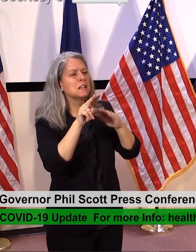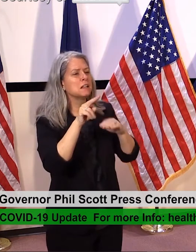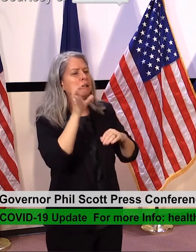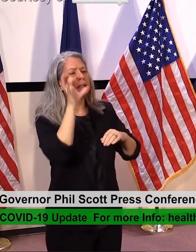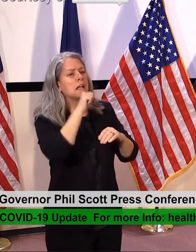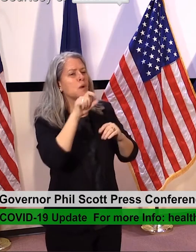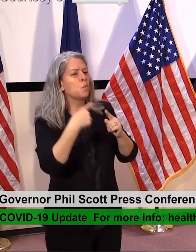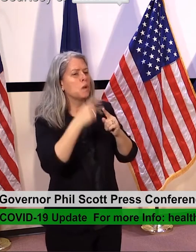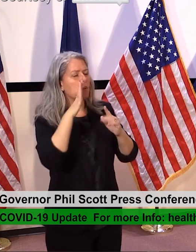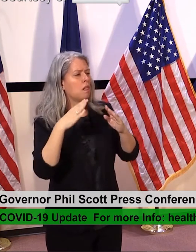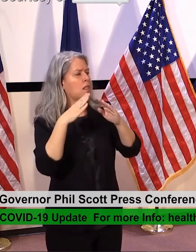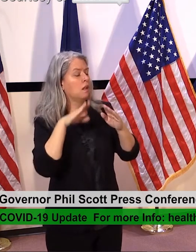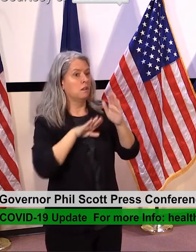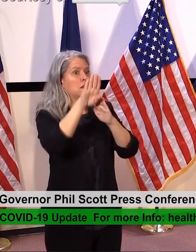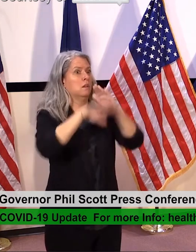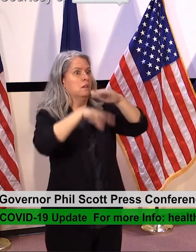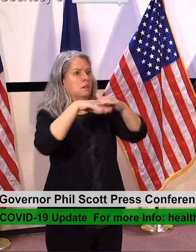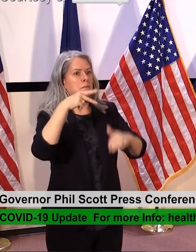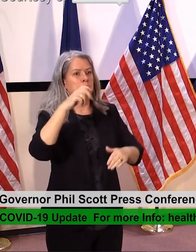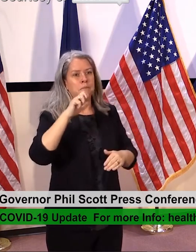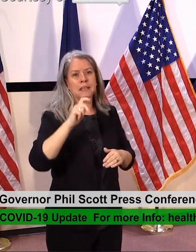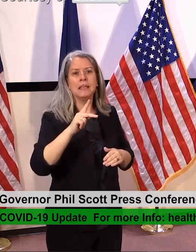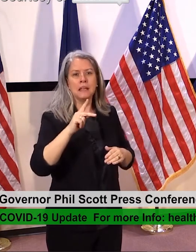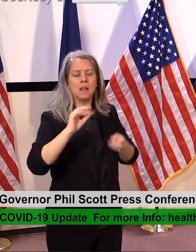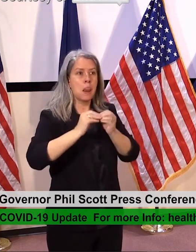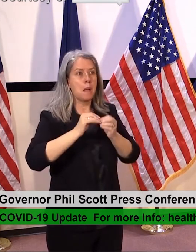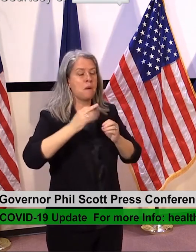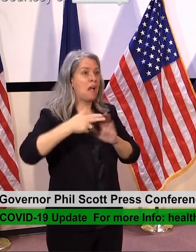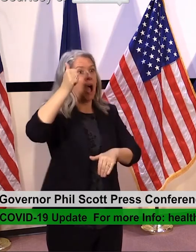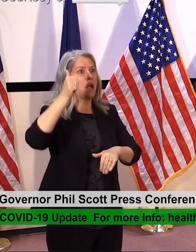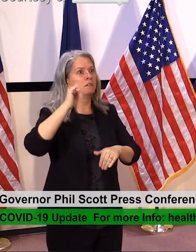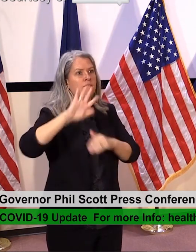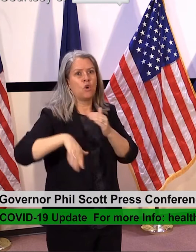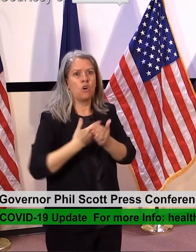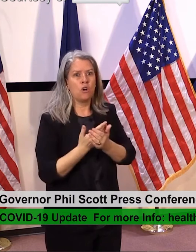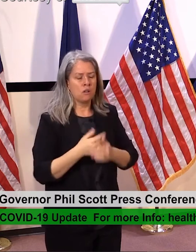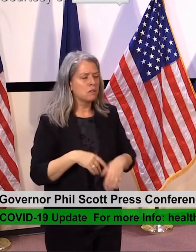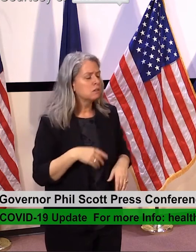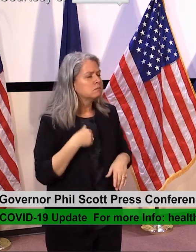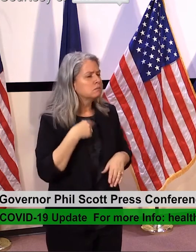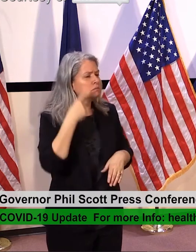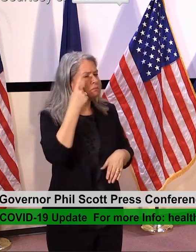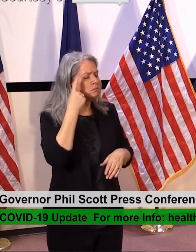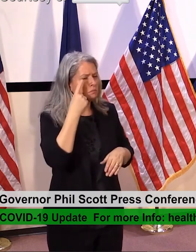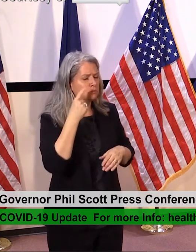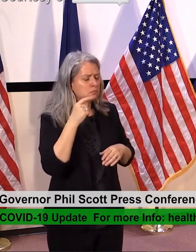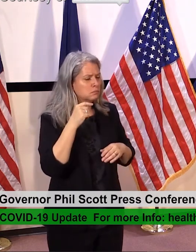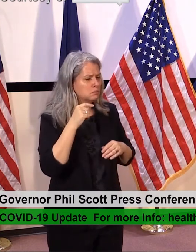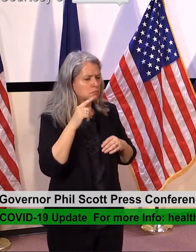virus. Have you thought ahead about when workers might lift at least part of the stay-home